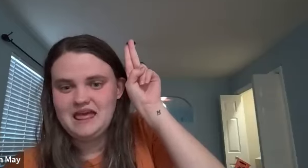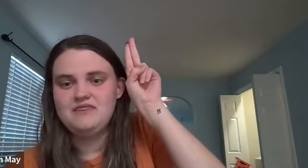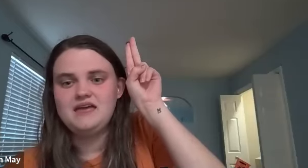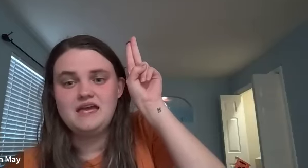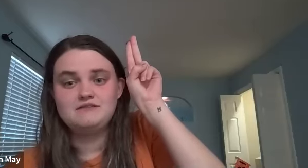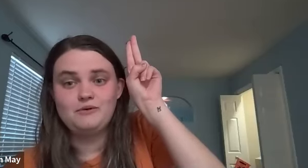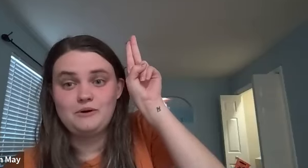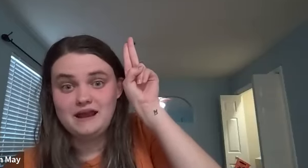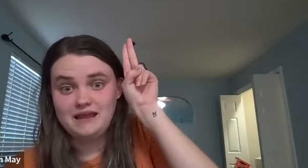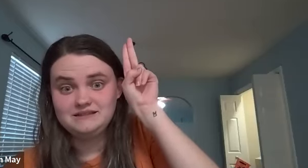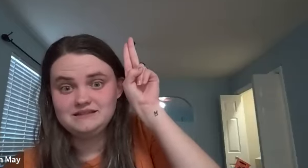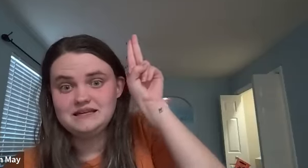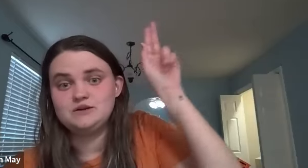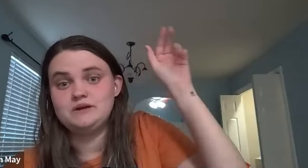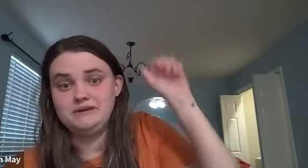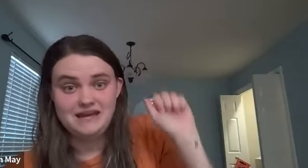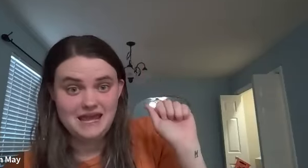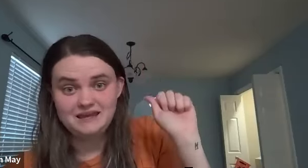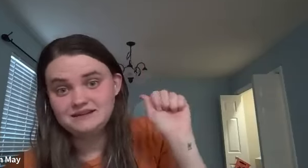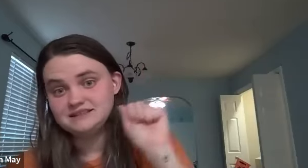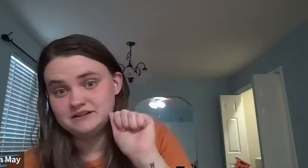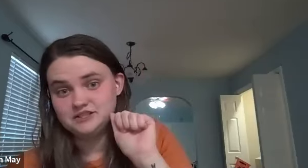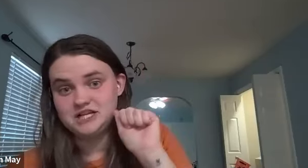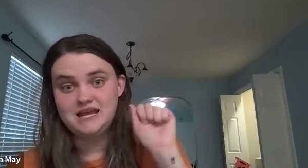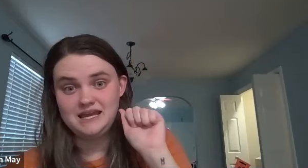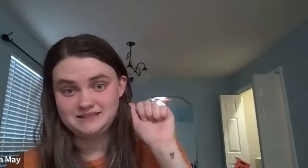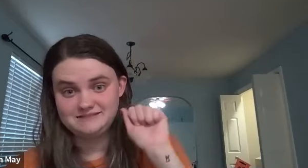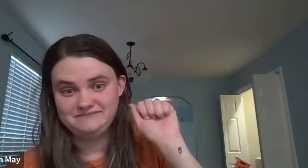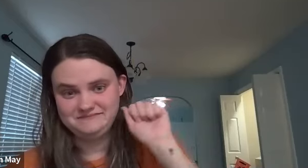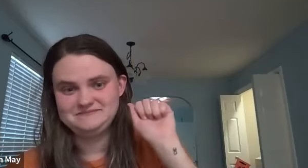And then for aunt, it's going to be an A down to your chin, aunt.